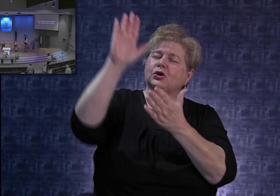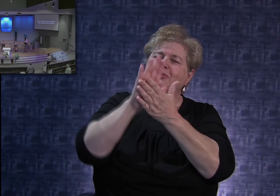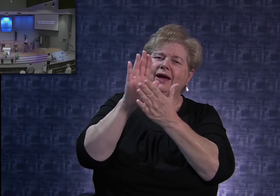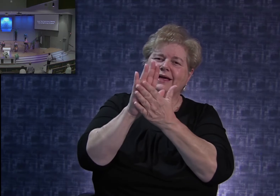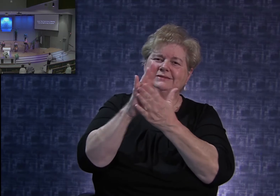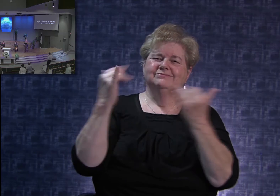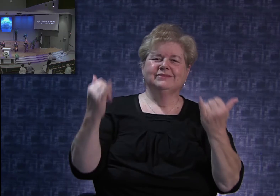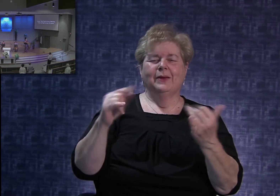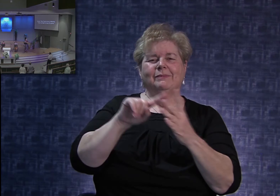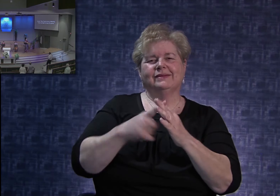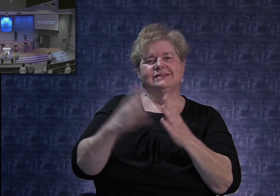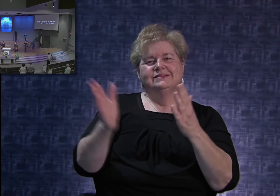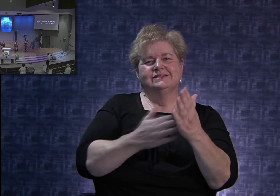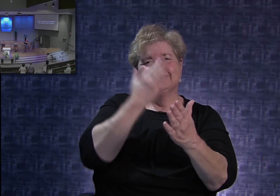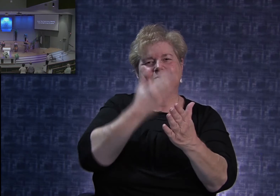Blessing.